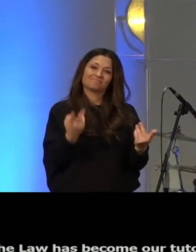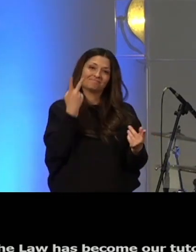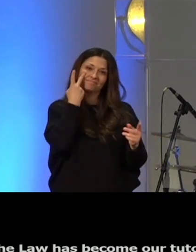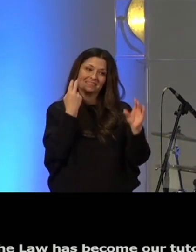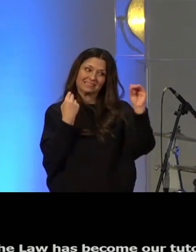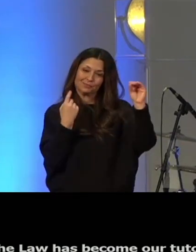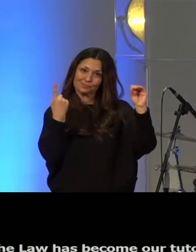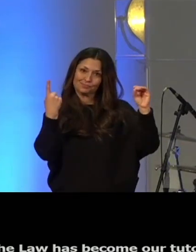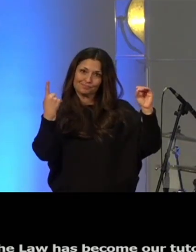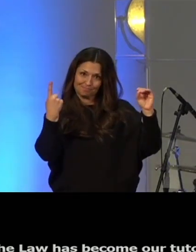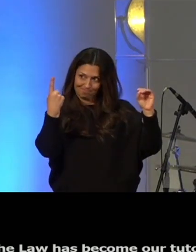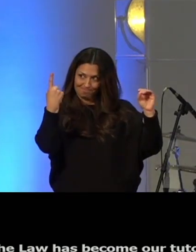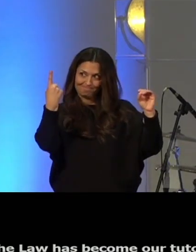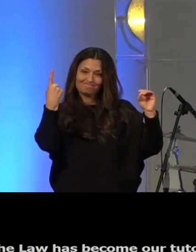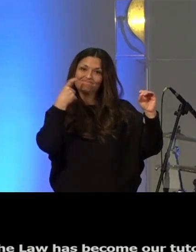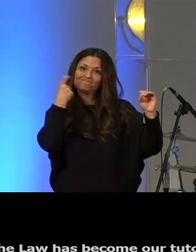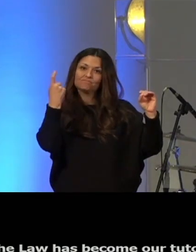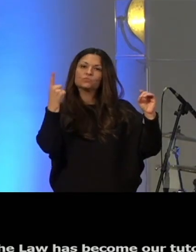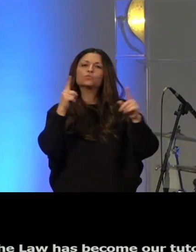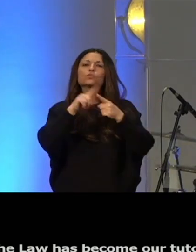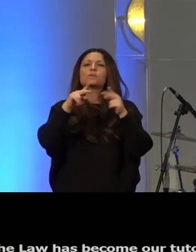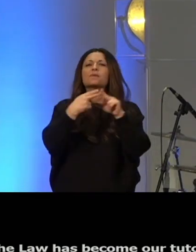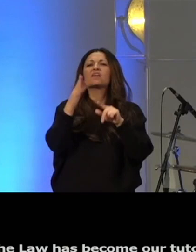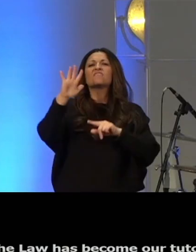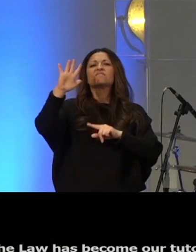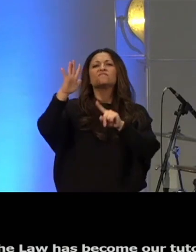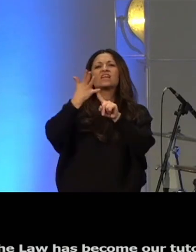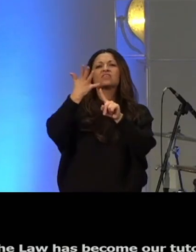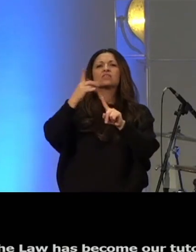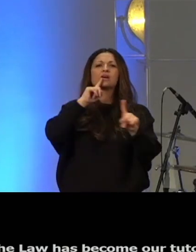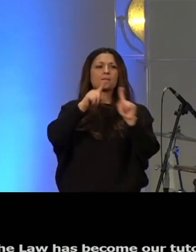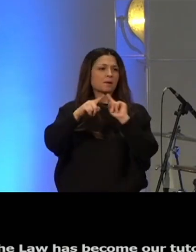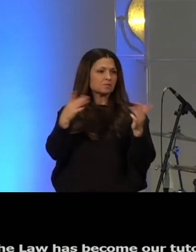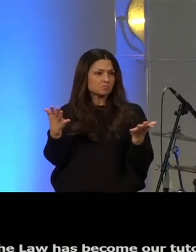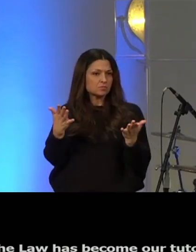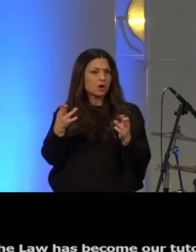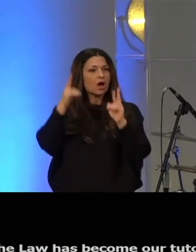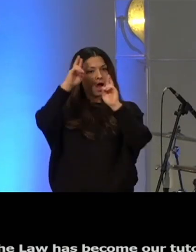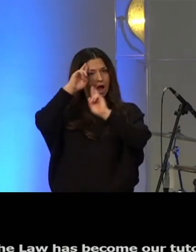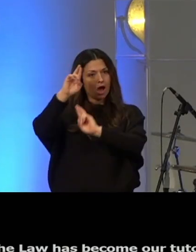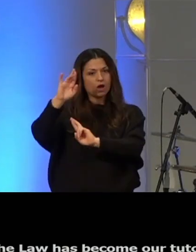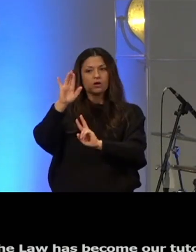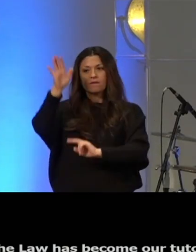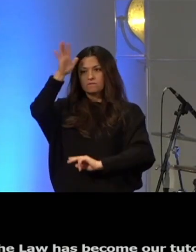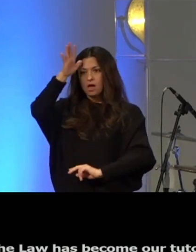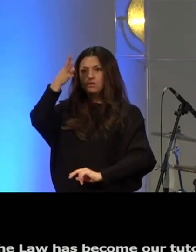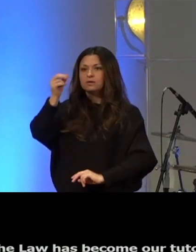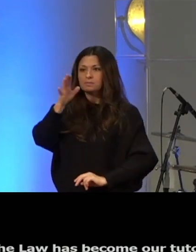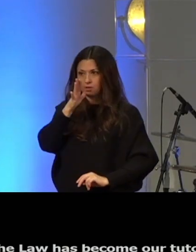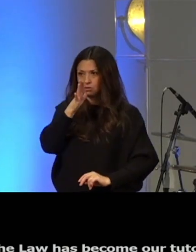okay. How about the fifth commandment? You know what the fifth commandment is? Honor your father and mother.